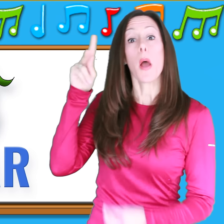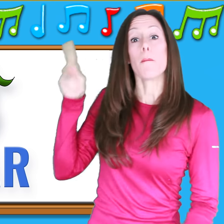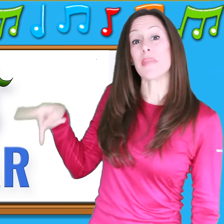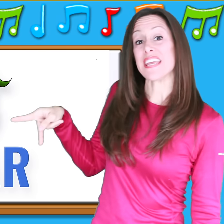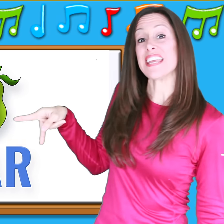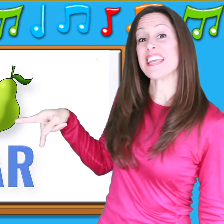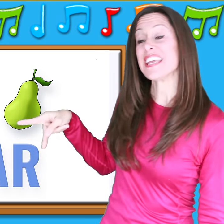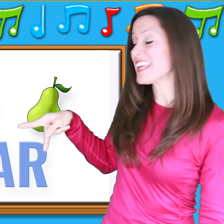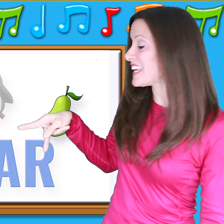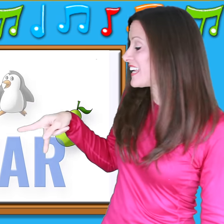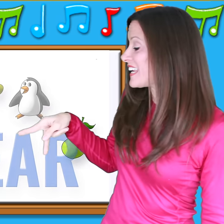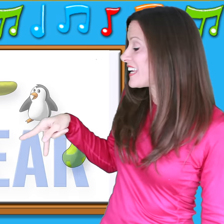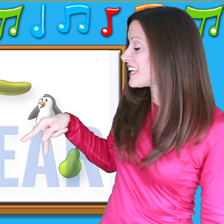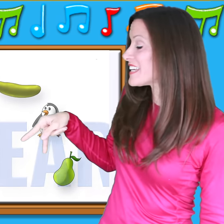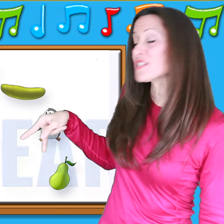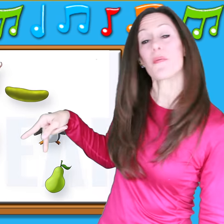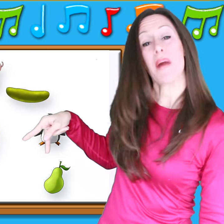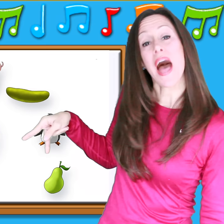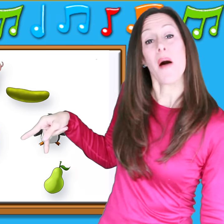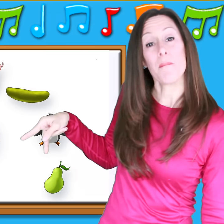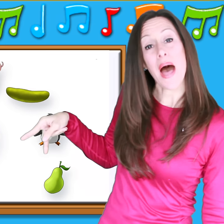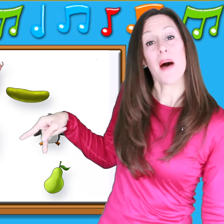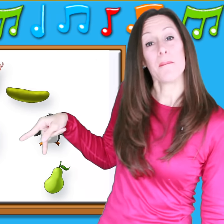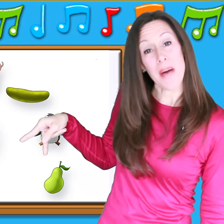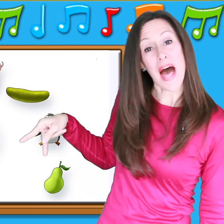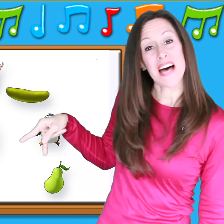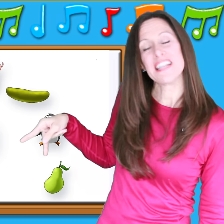P is for